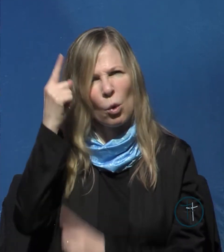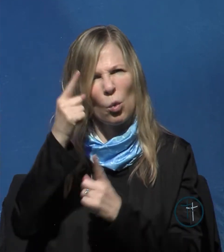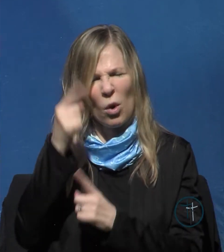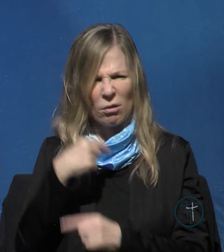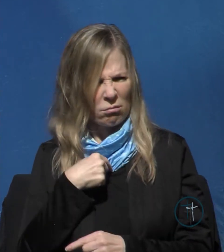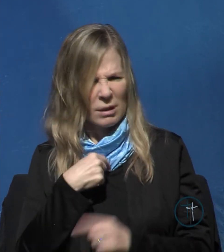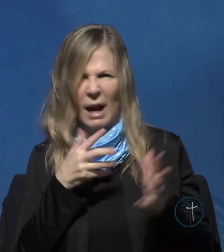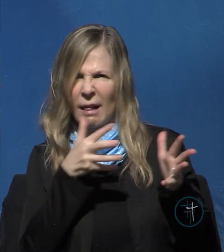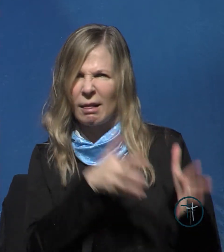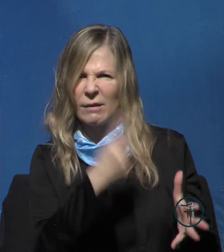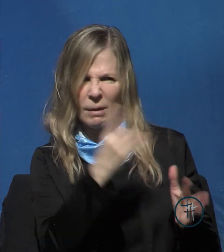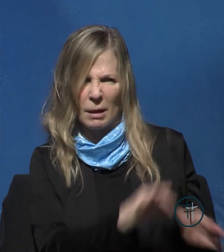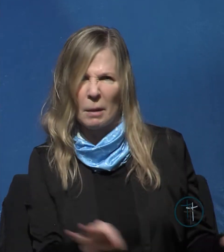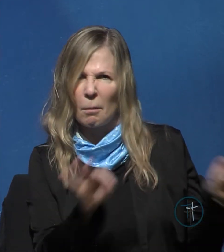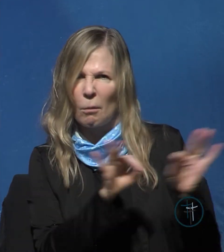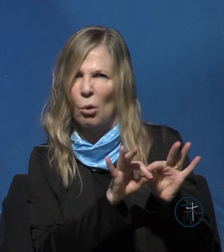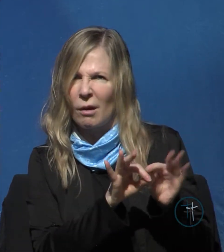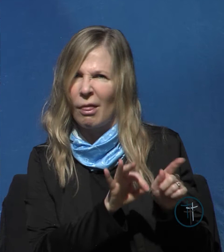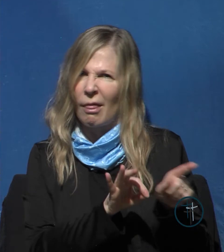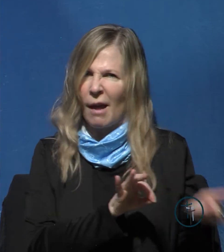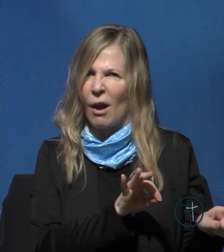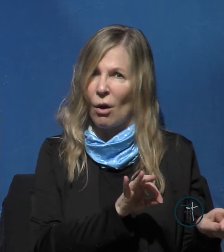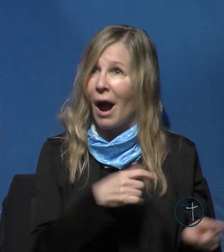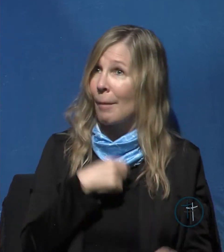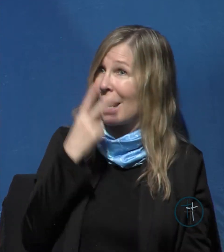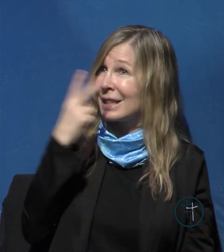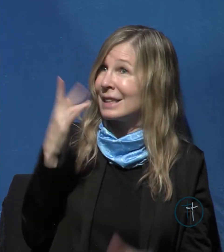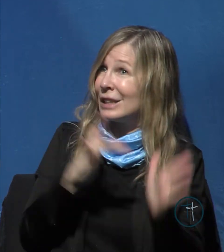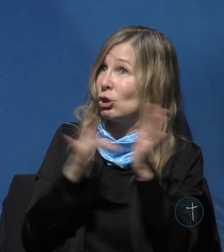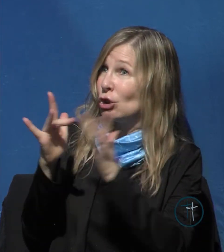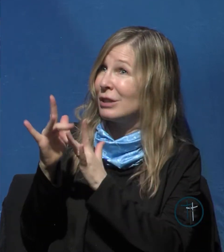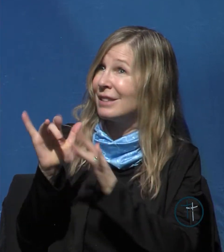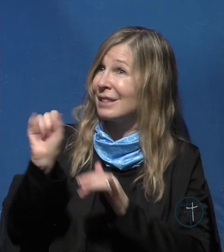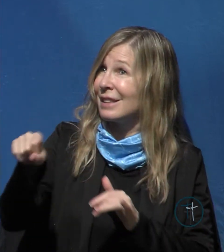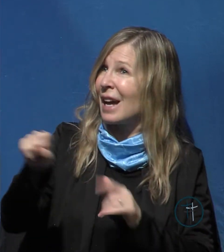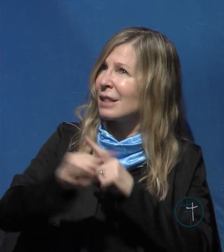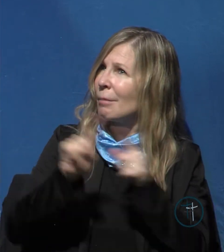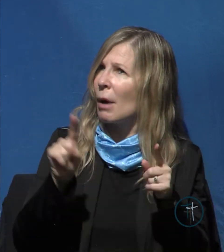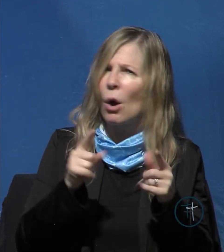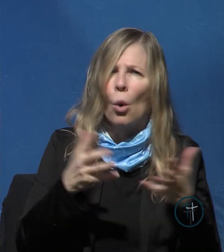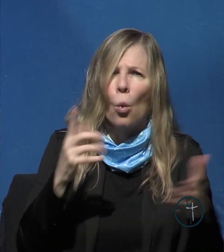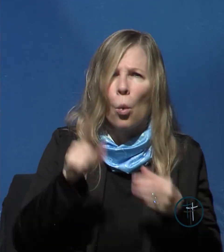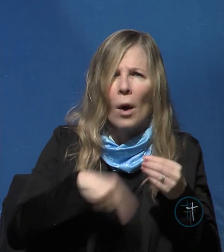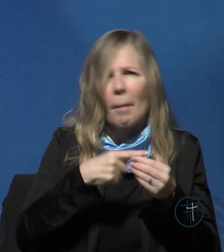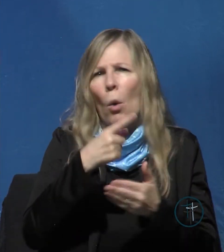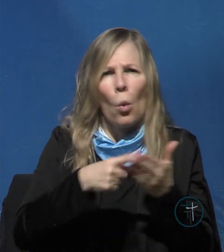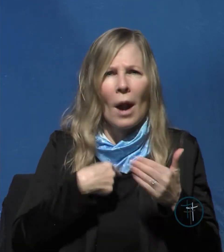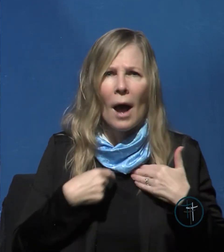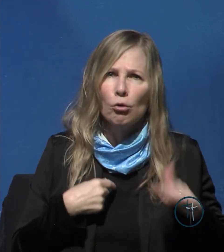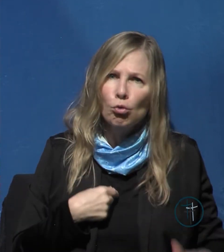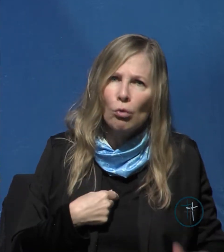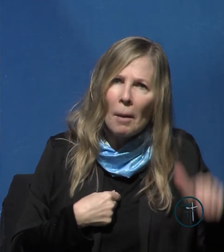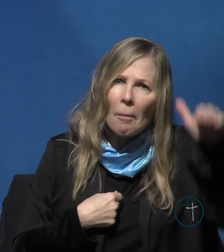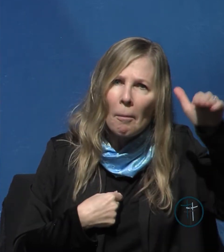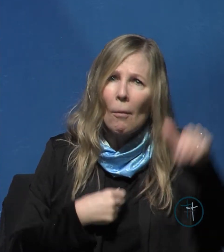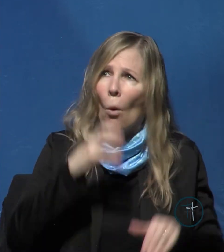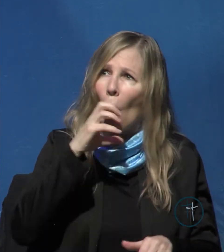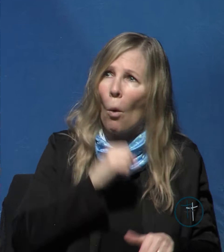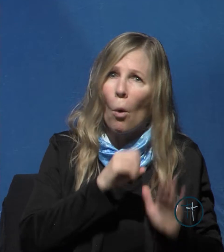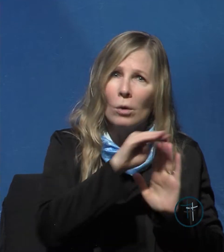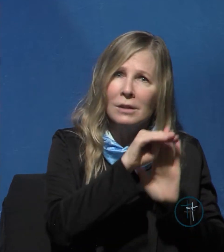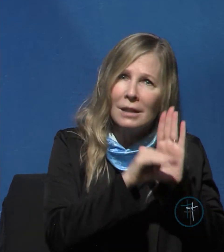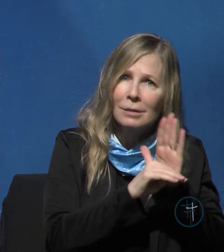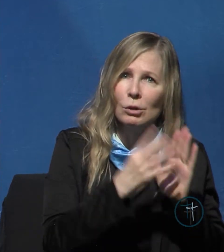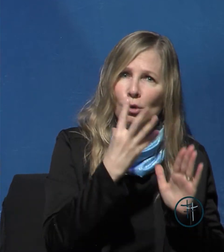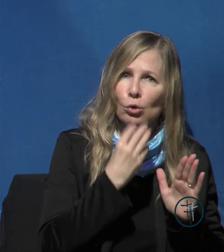Yeah, I see Jesus, but what about what I grew up with, the Old Testament rituals and sacrifices? In